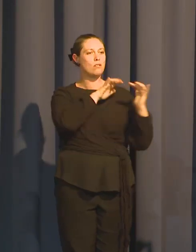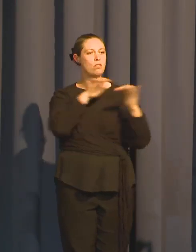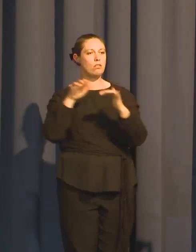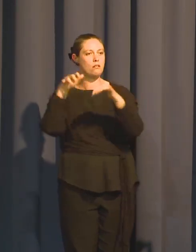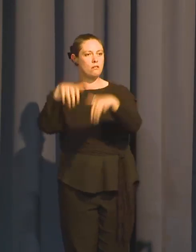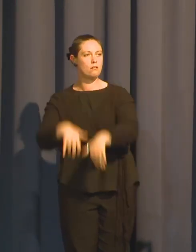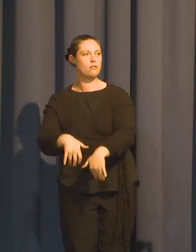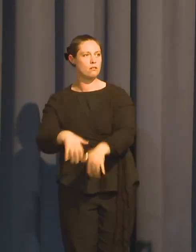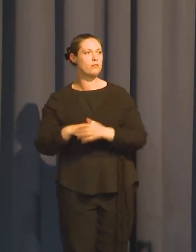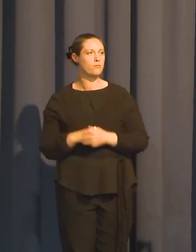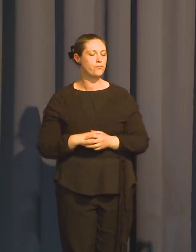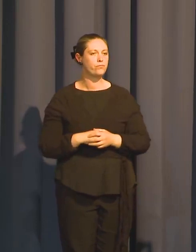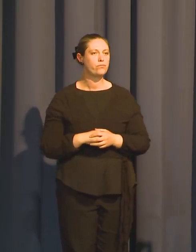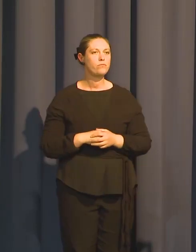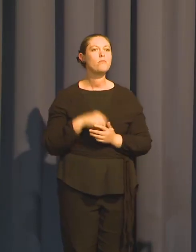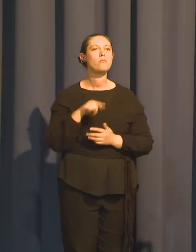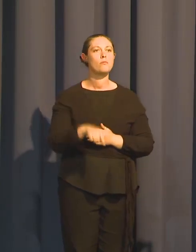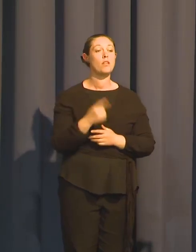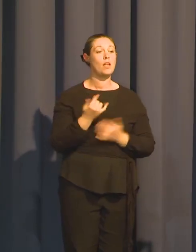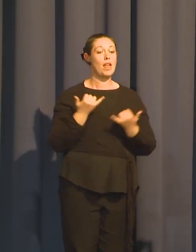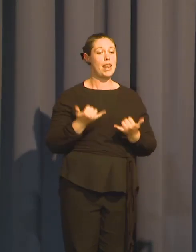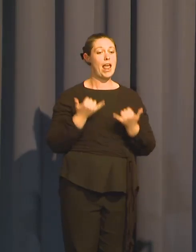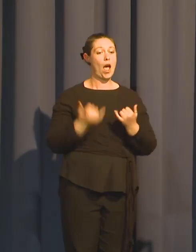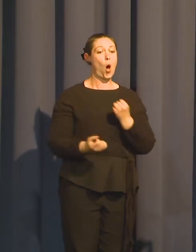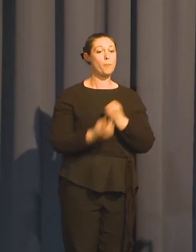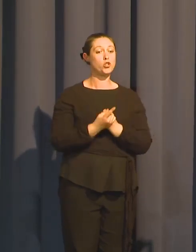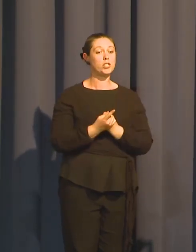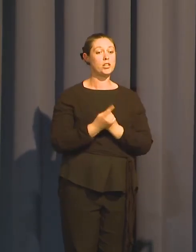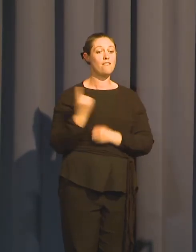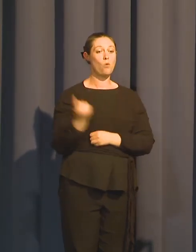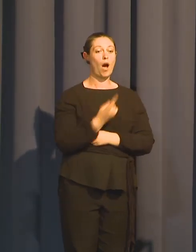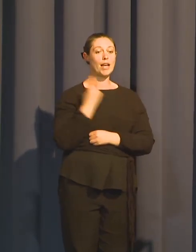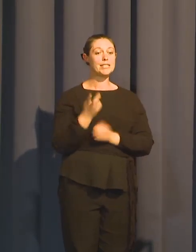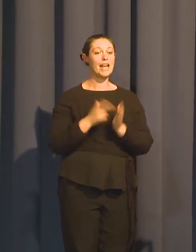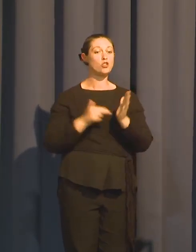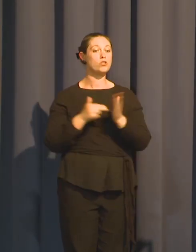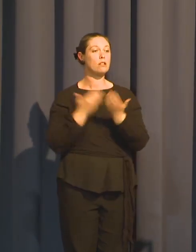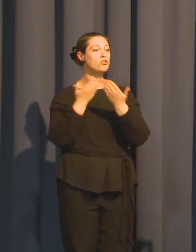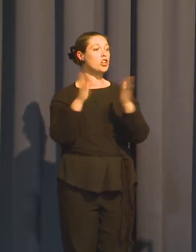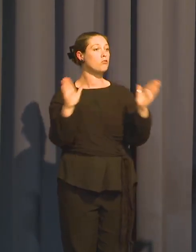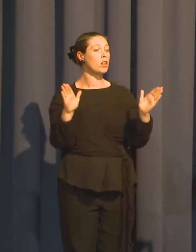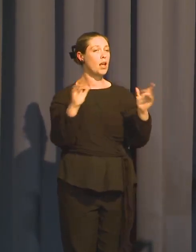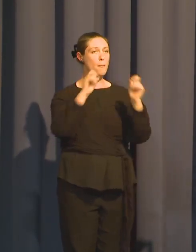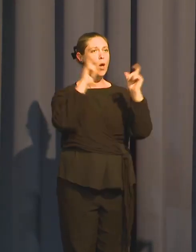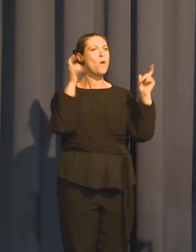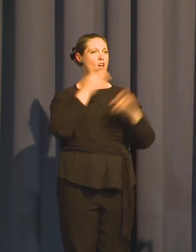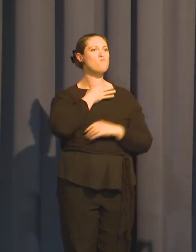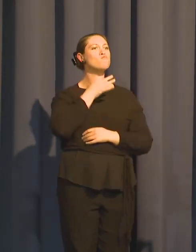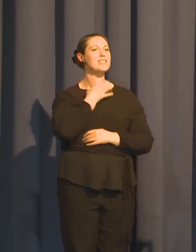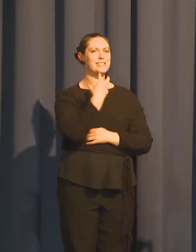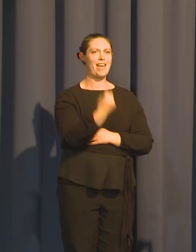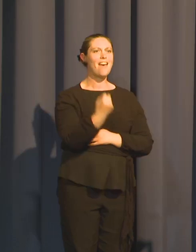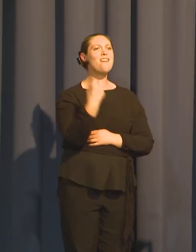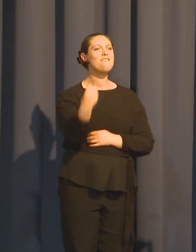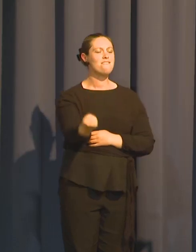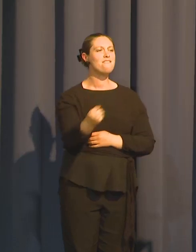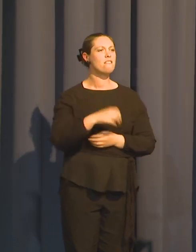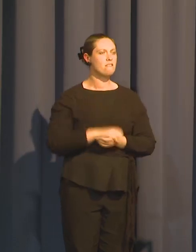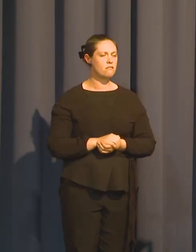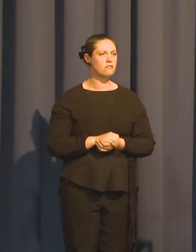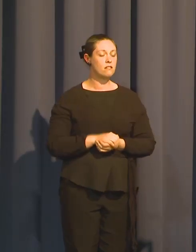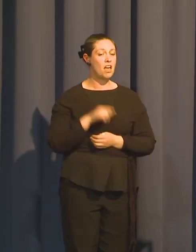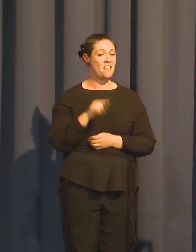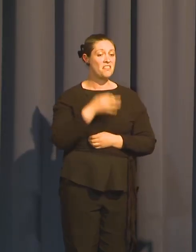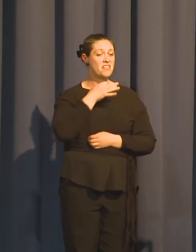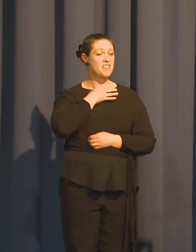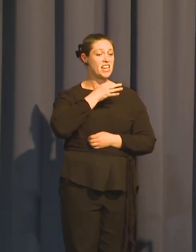us and for New Zealand to be aware of the risks. And addressing these risks is probably the most important thing